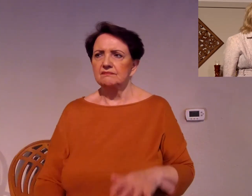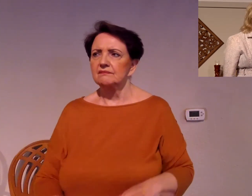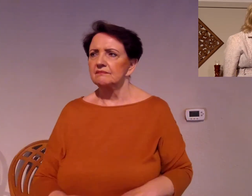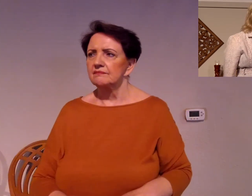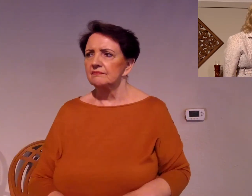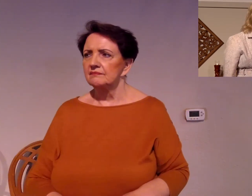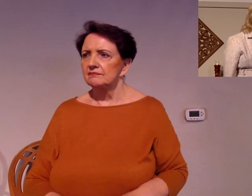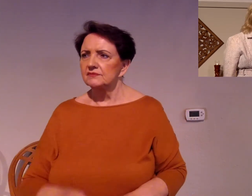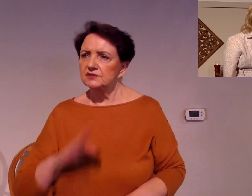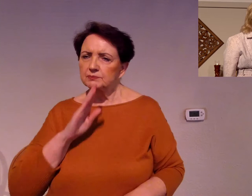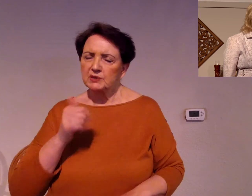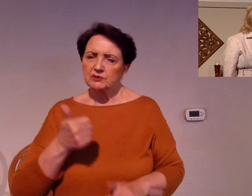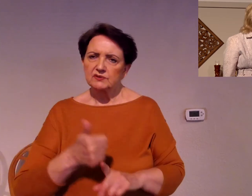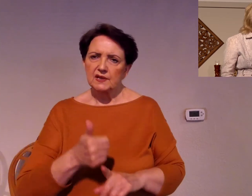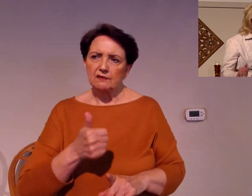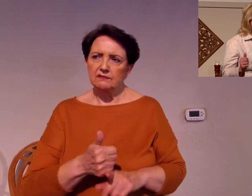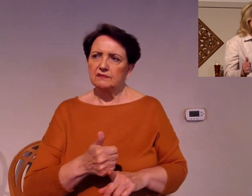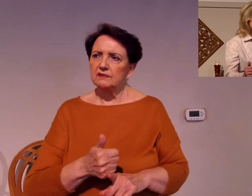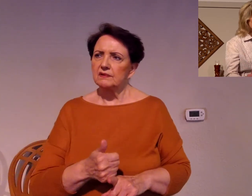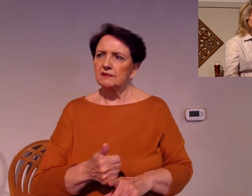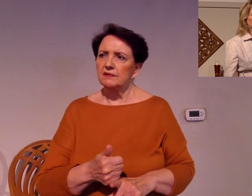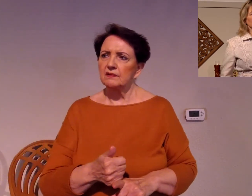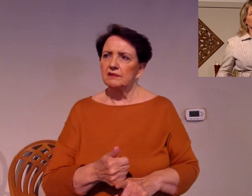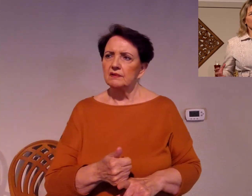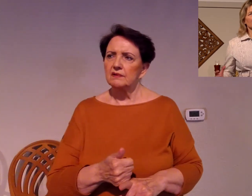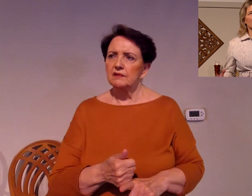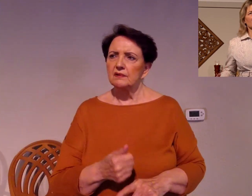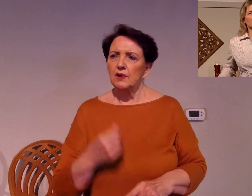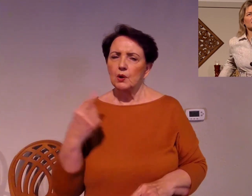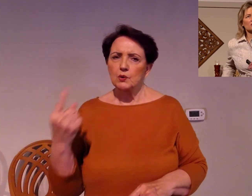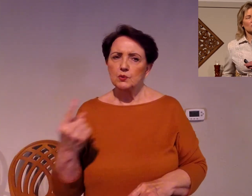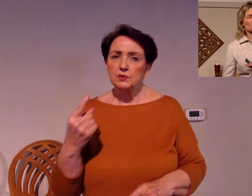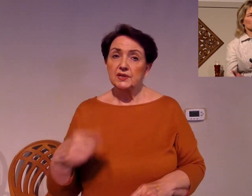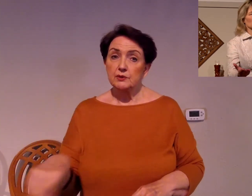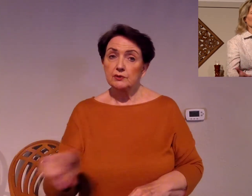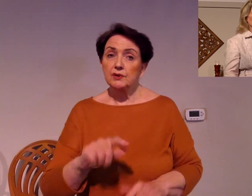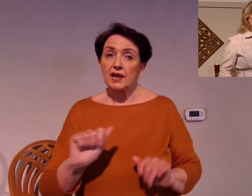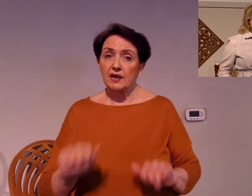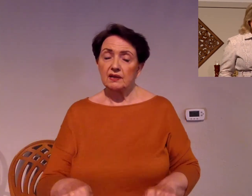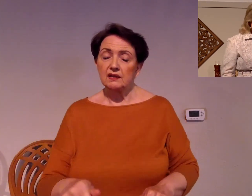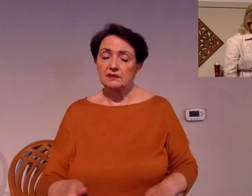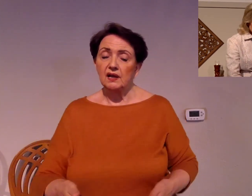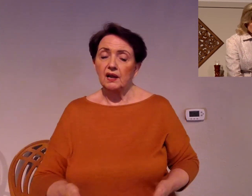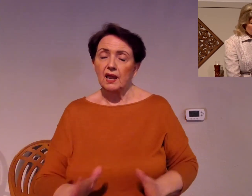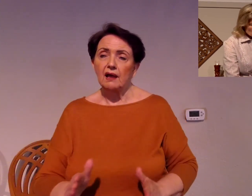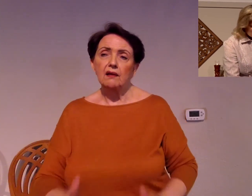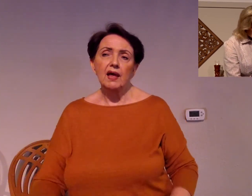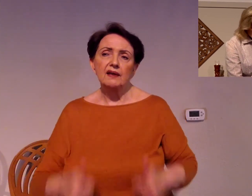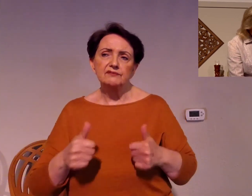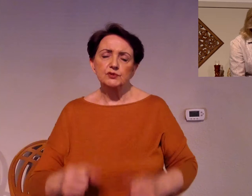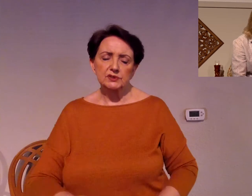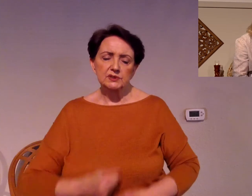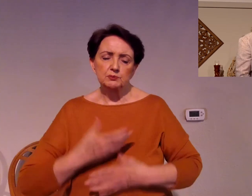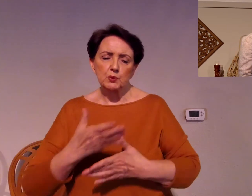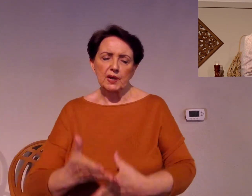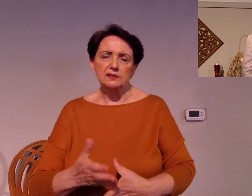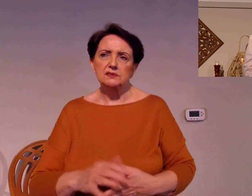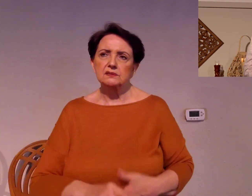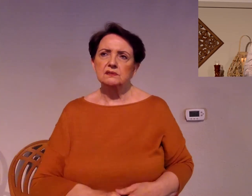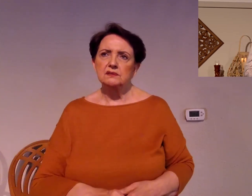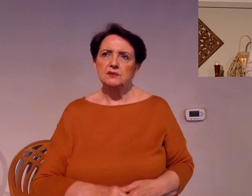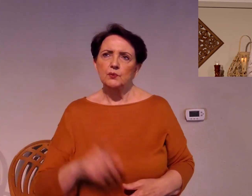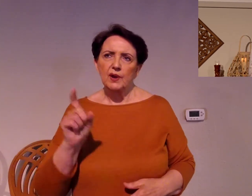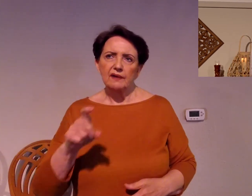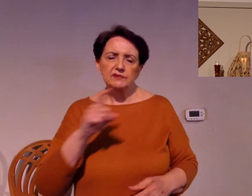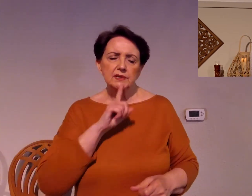Be you, as only you can, and let that life that's urging to express. And we just have to commit. We